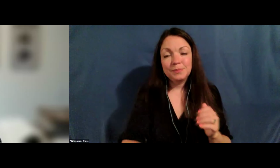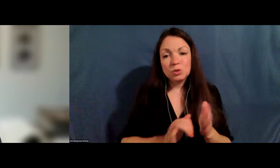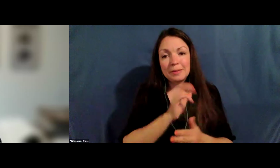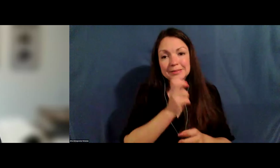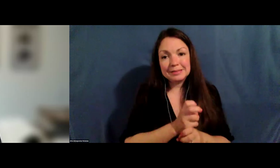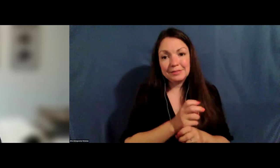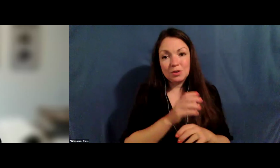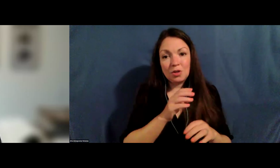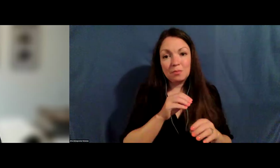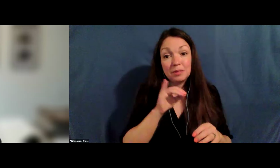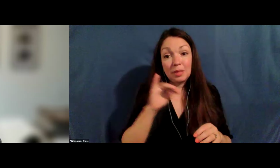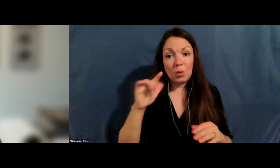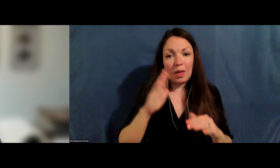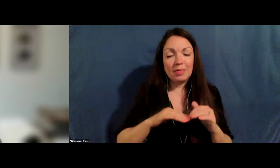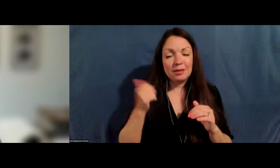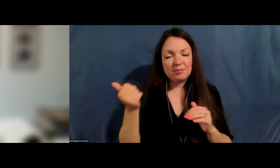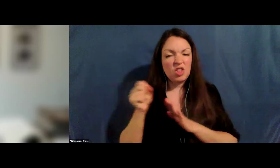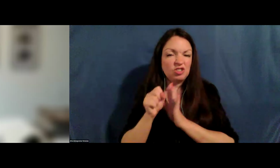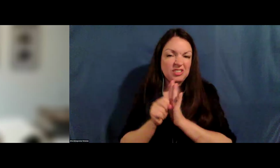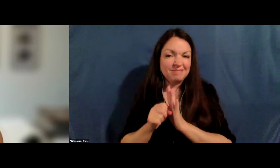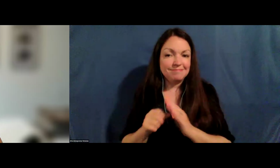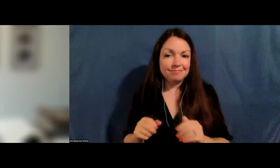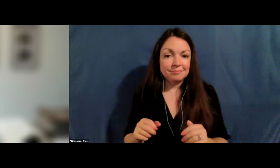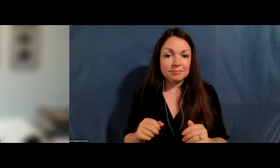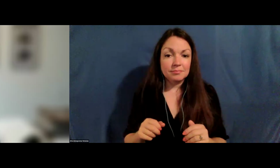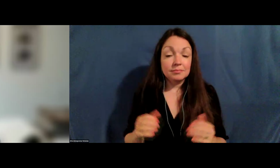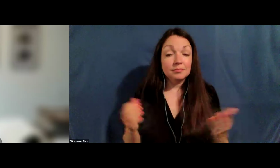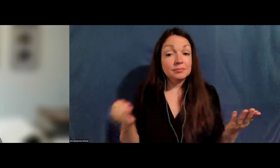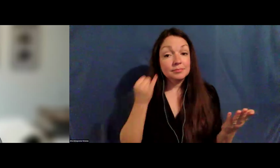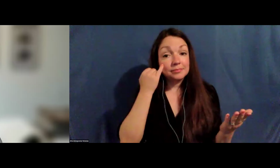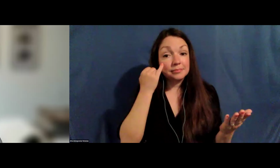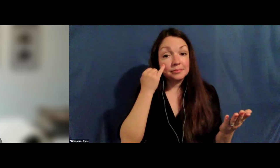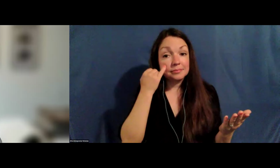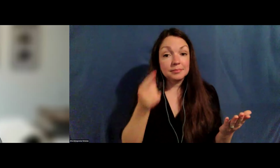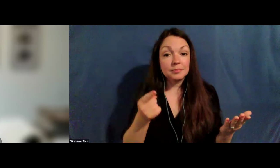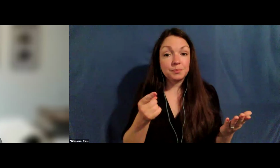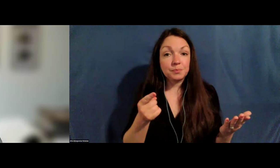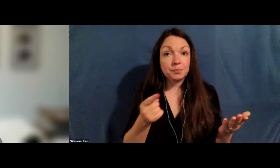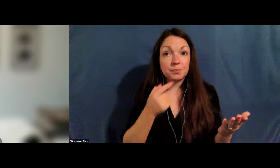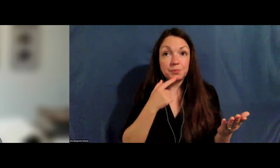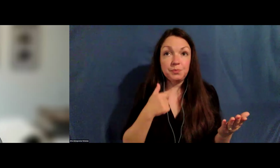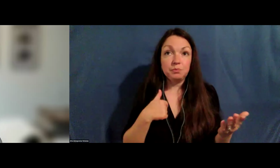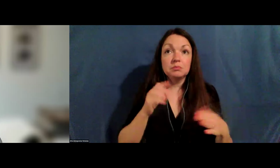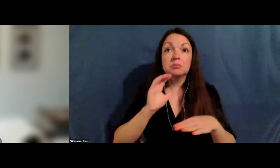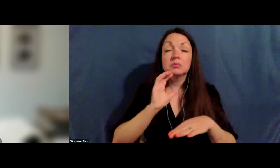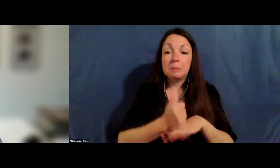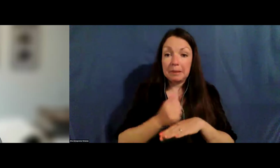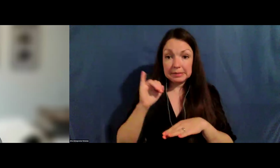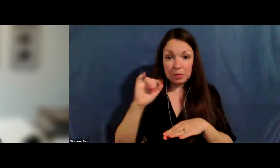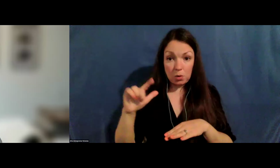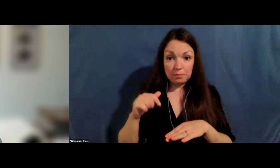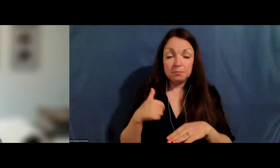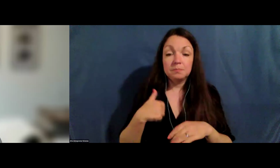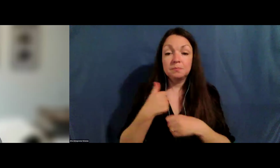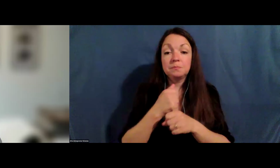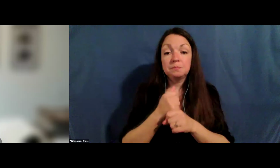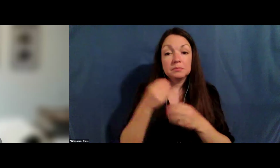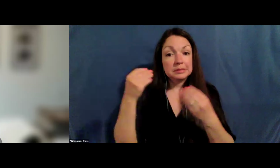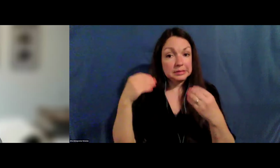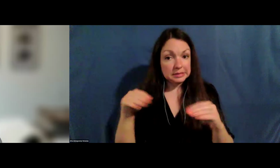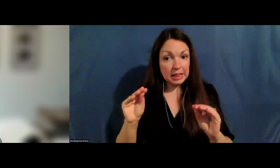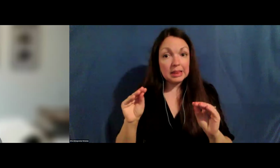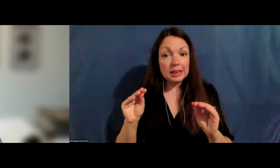states. So let's say that you say, okay, I'm based in Illinois. I am making sales of